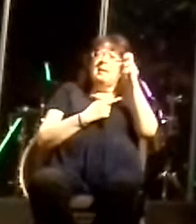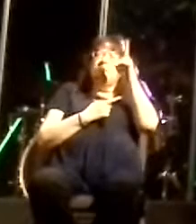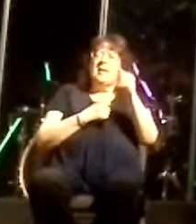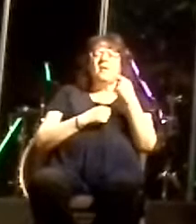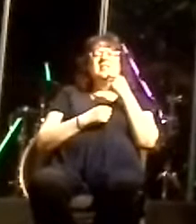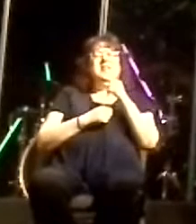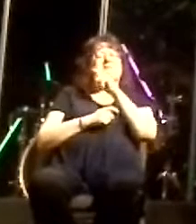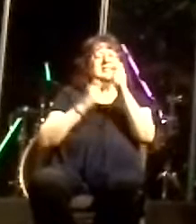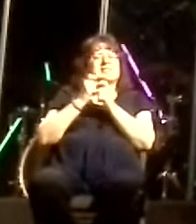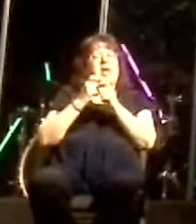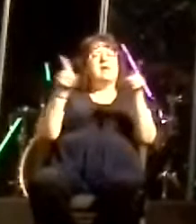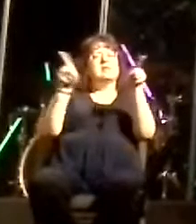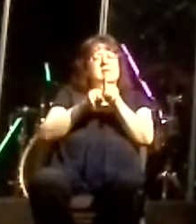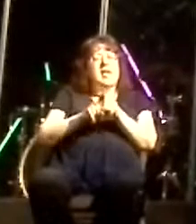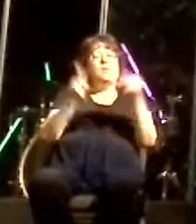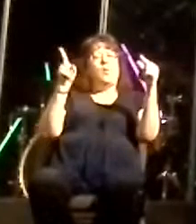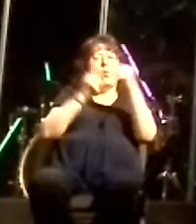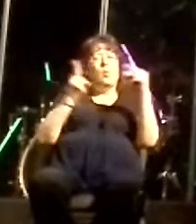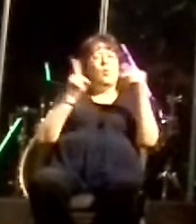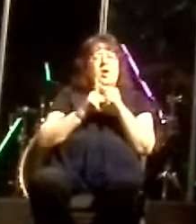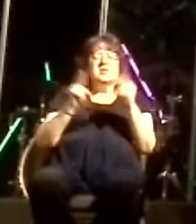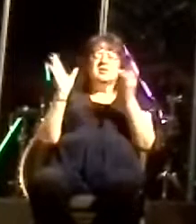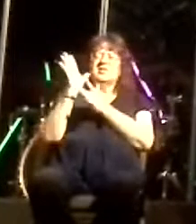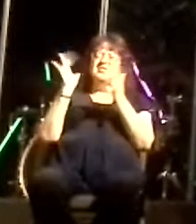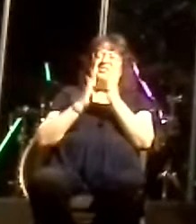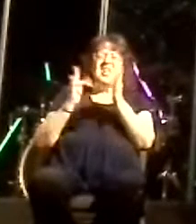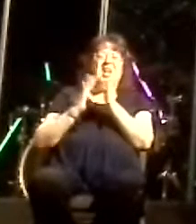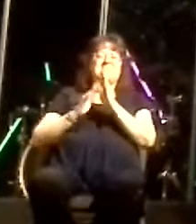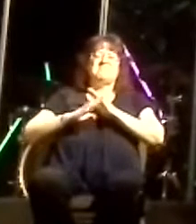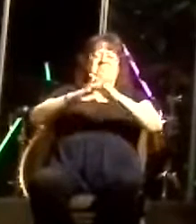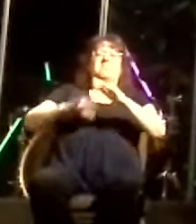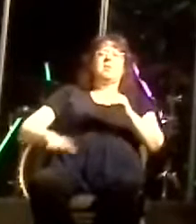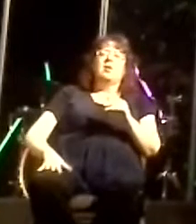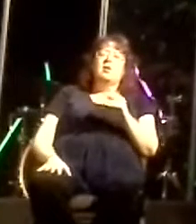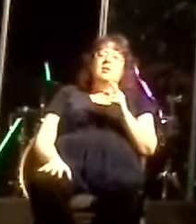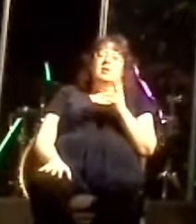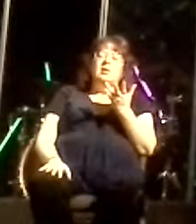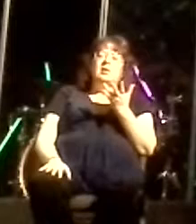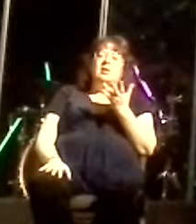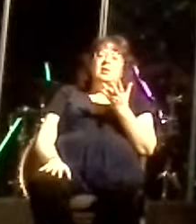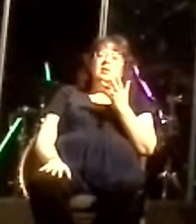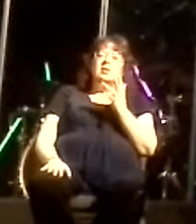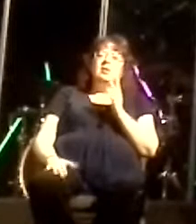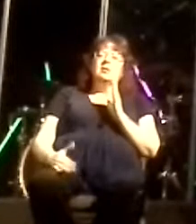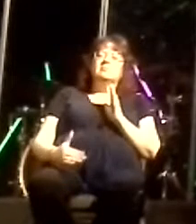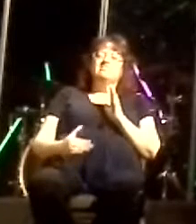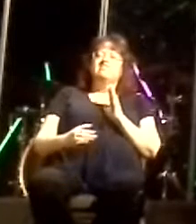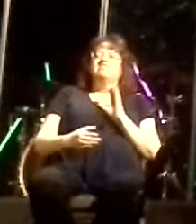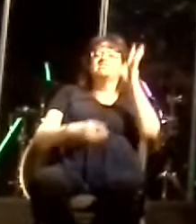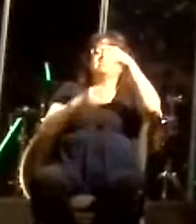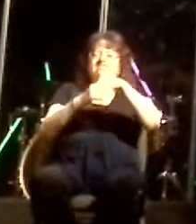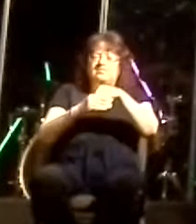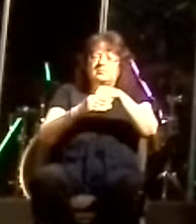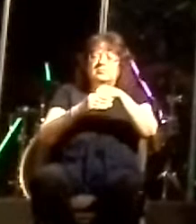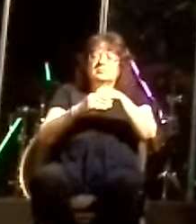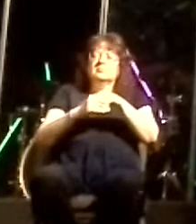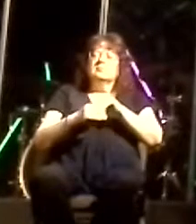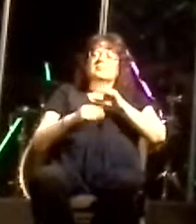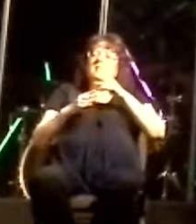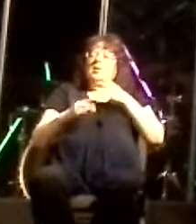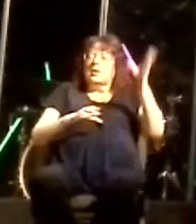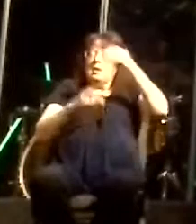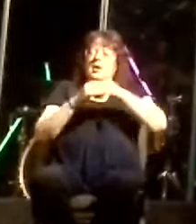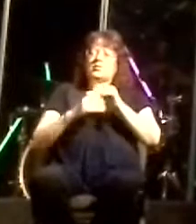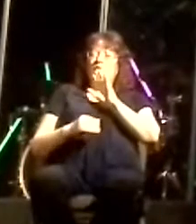when Mary says the exact same thing, Jesus doesn't push back. He enters in. He enters